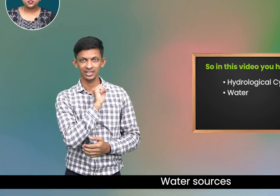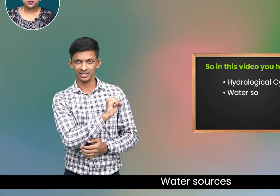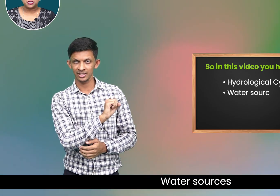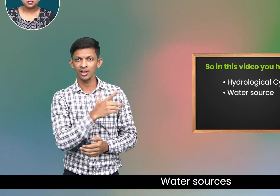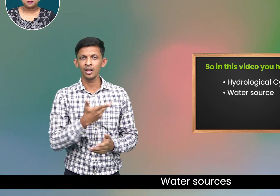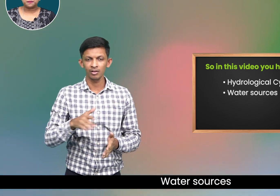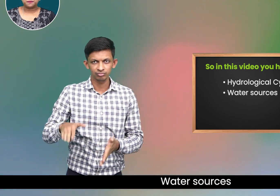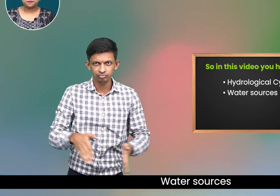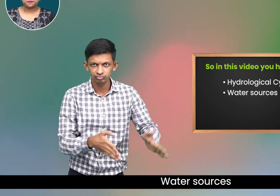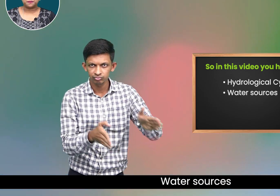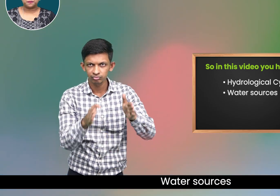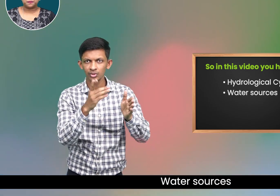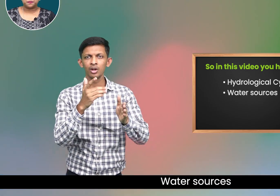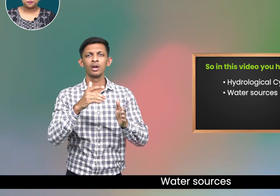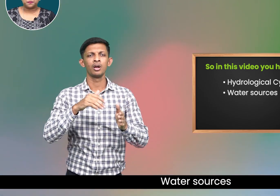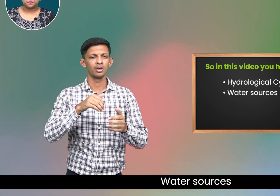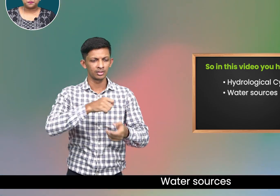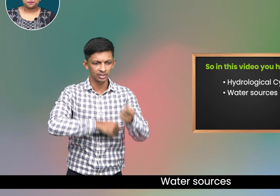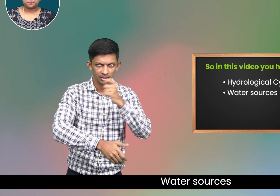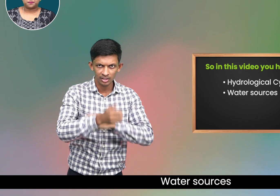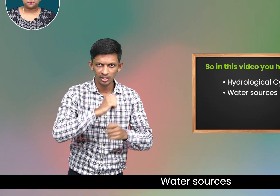water sources,